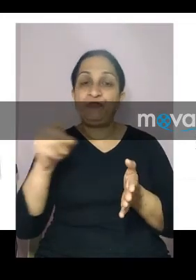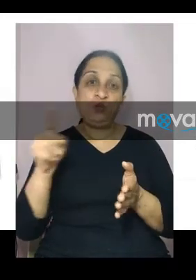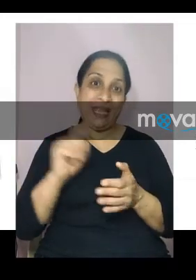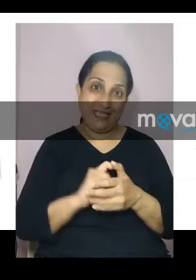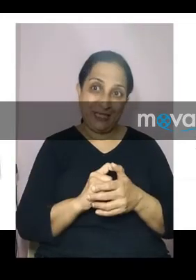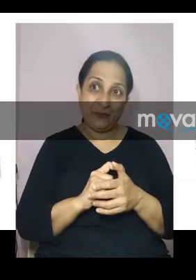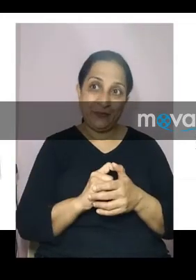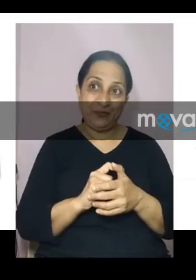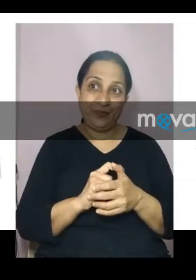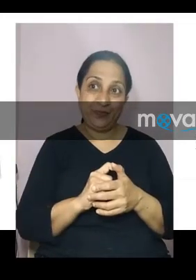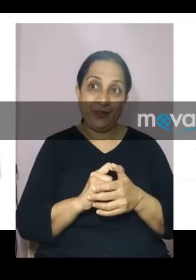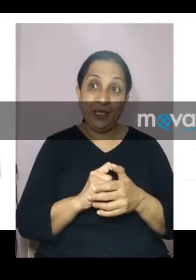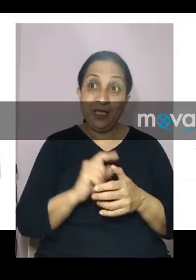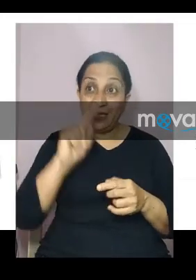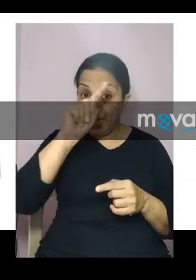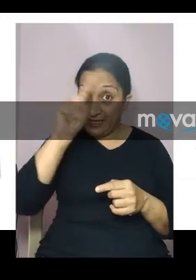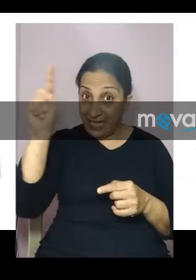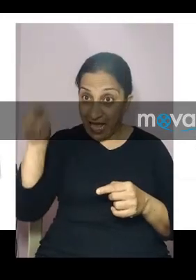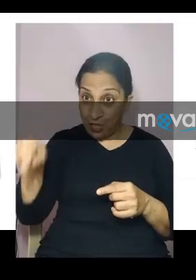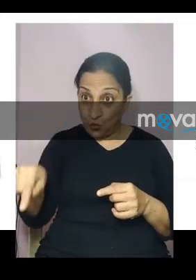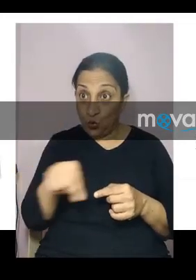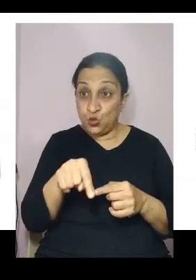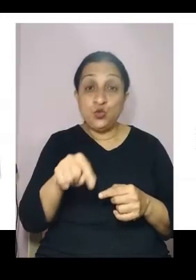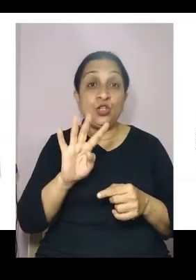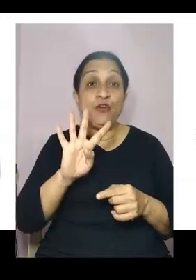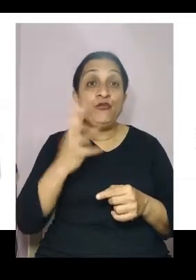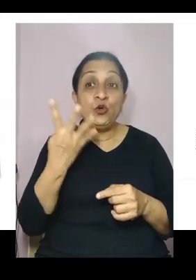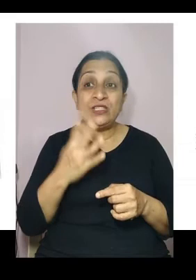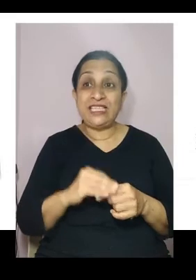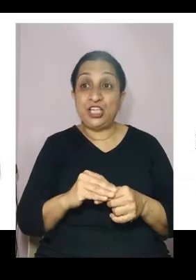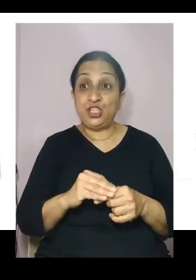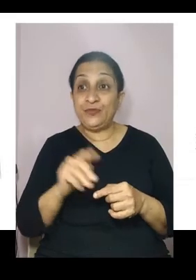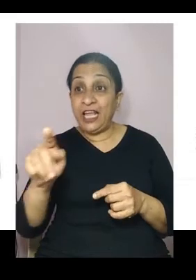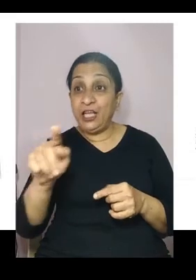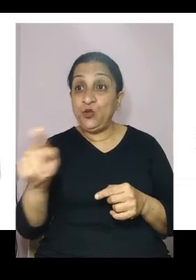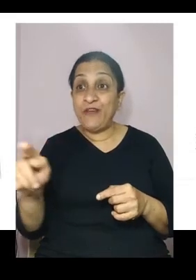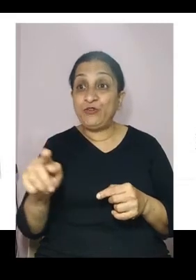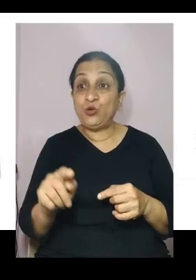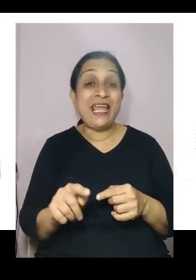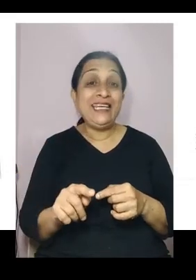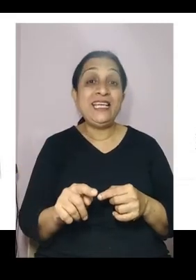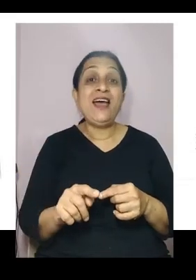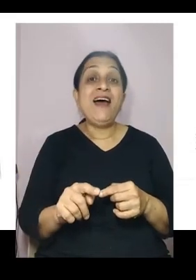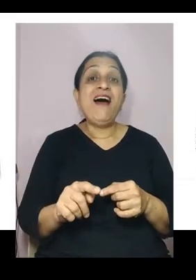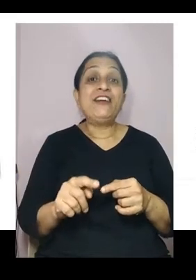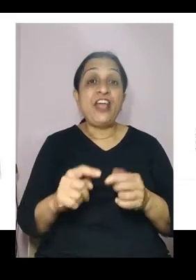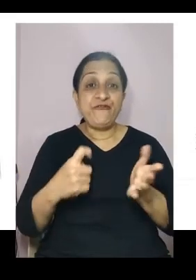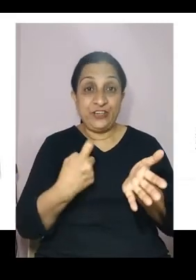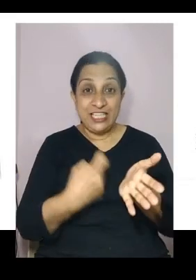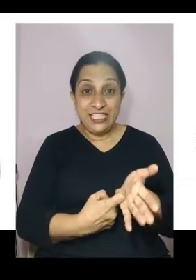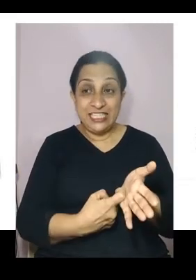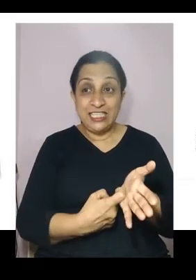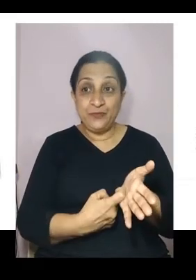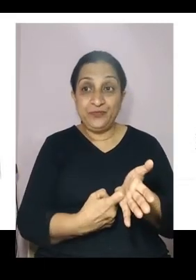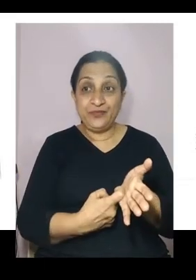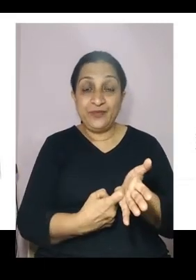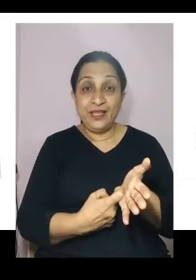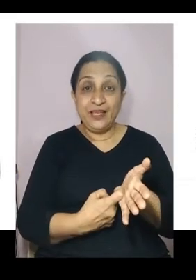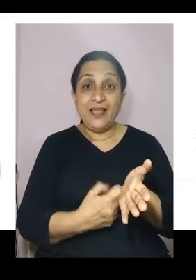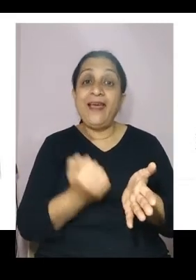you have to write. Then the arrow goes to the 4th section. There you have to write